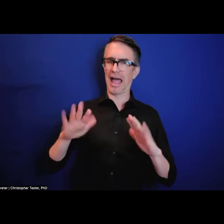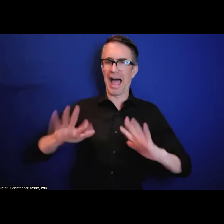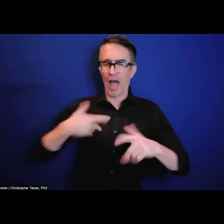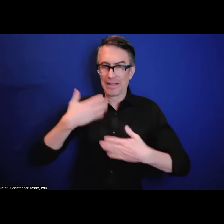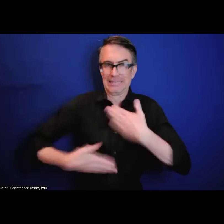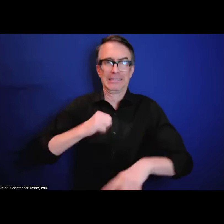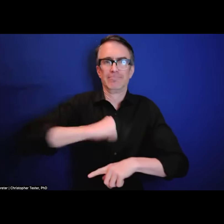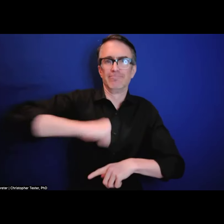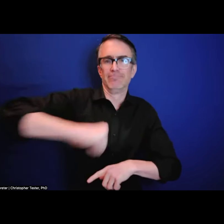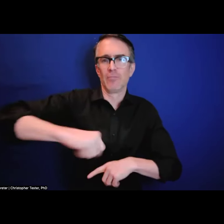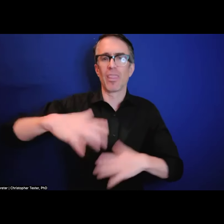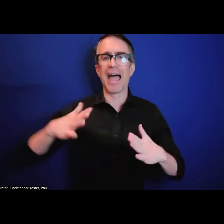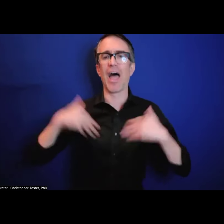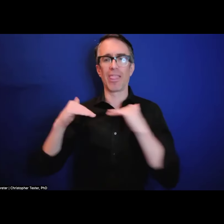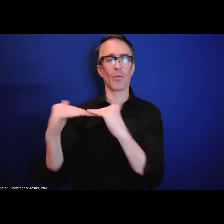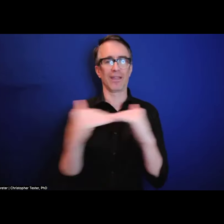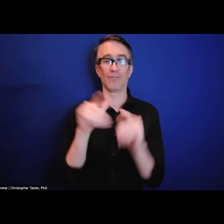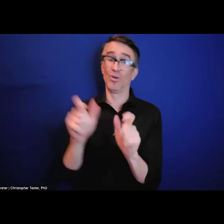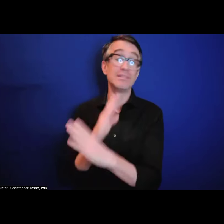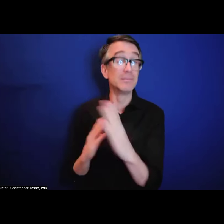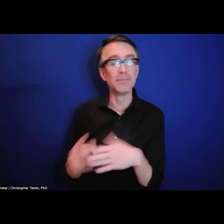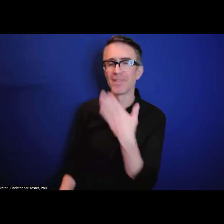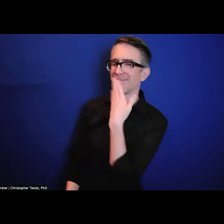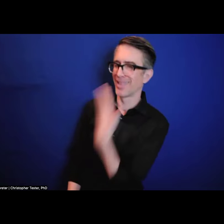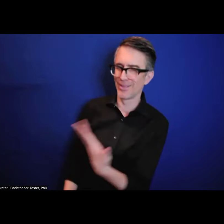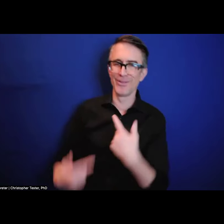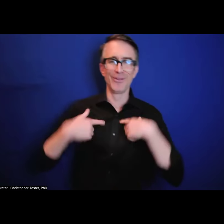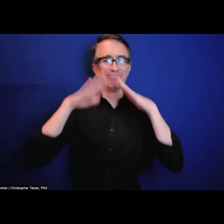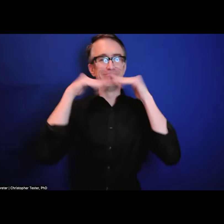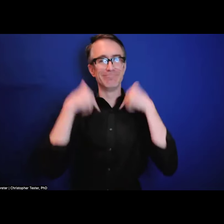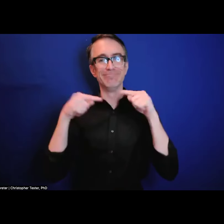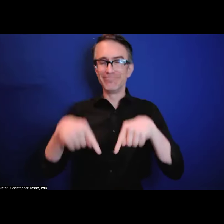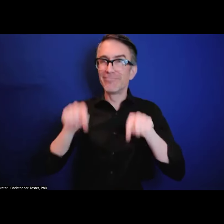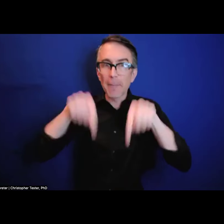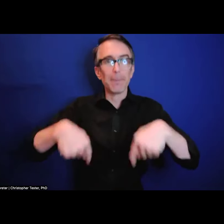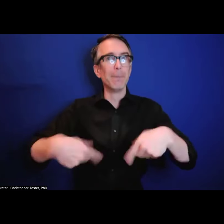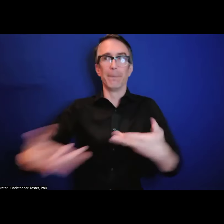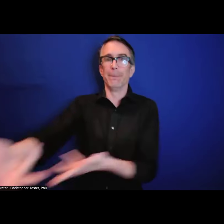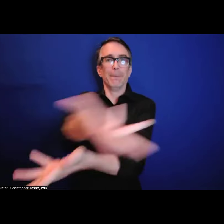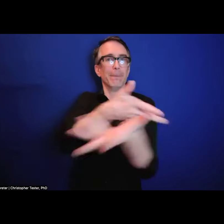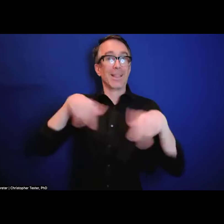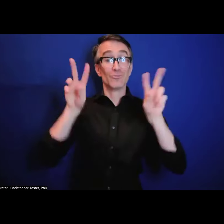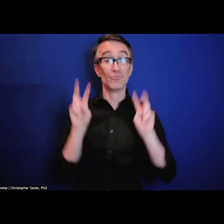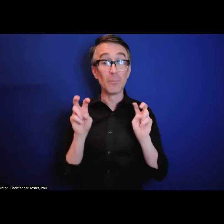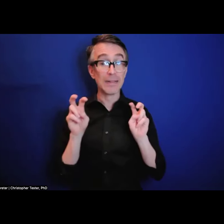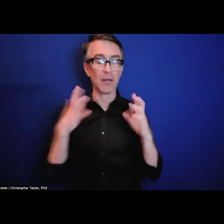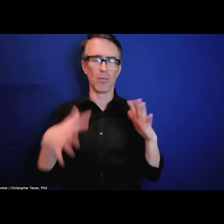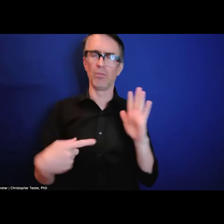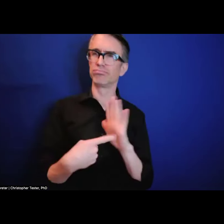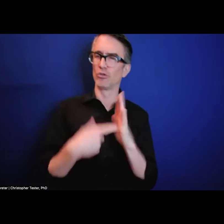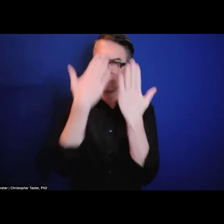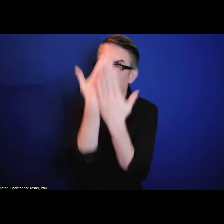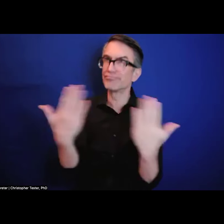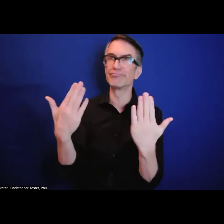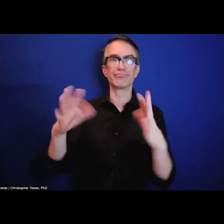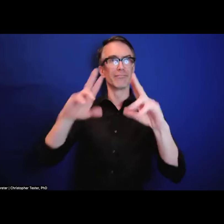really important gathering in which we commemorate the International Day of Persons with Disabilities. As mentioned by Amber, my name is Charlotte